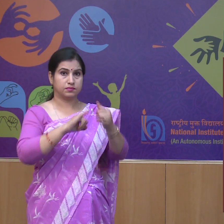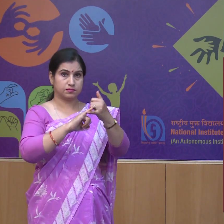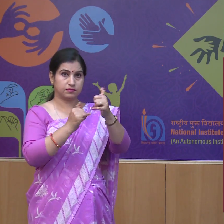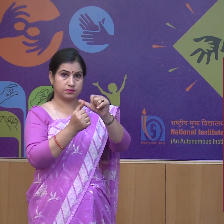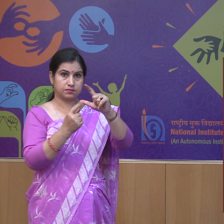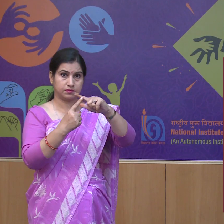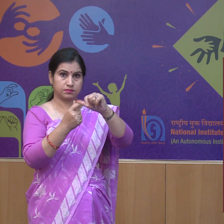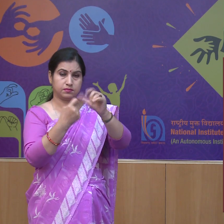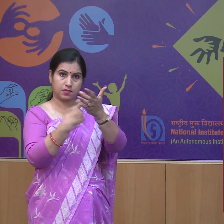Satara,